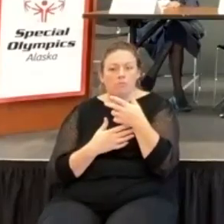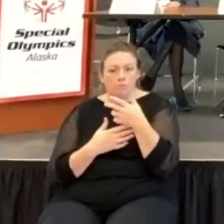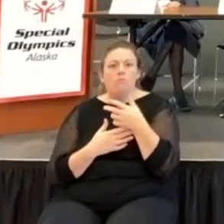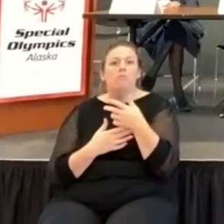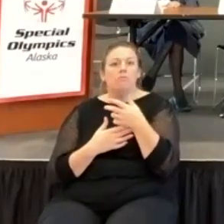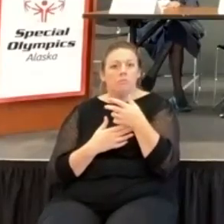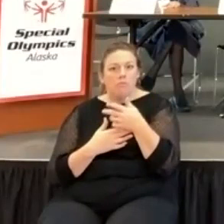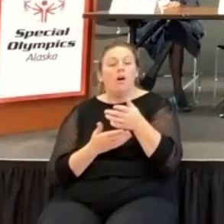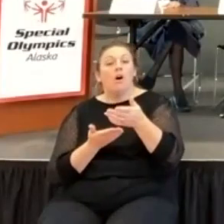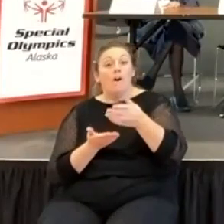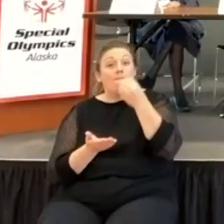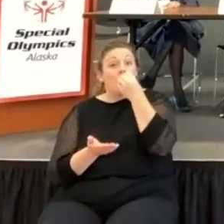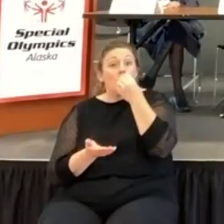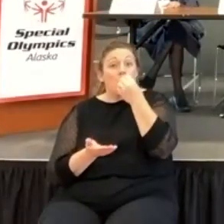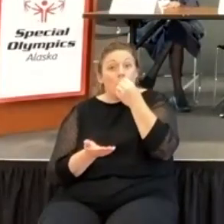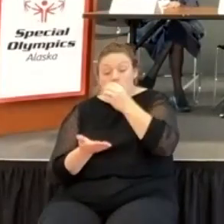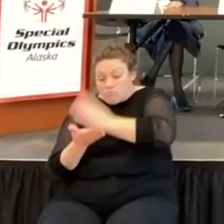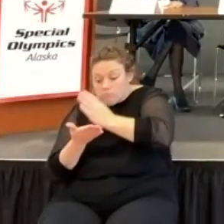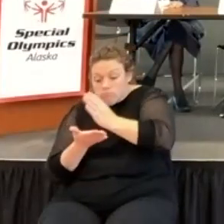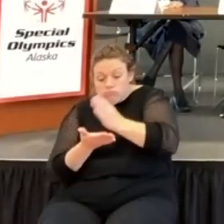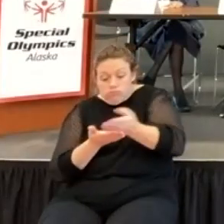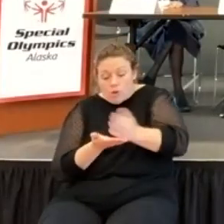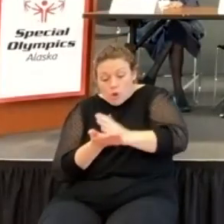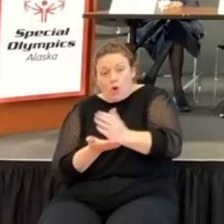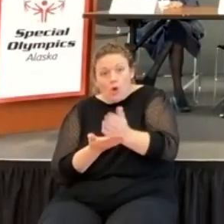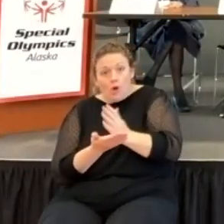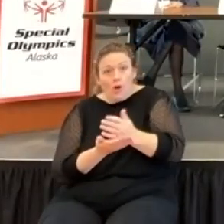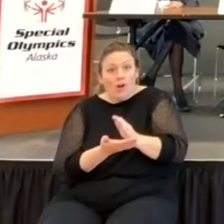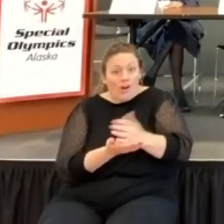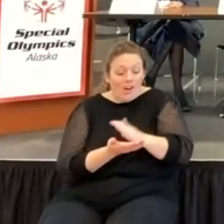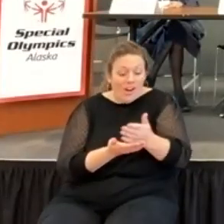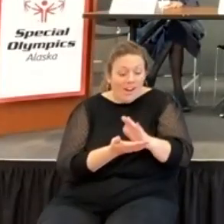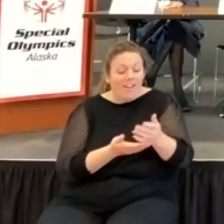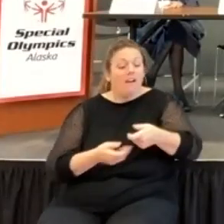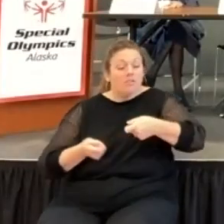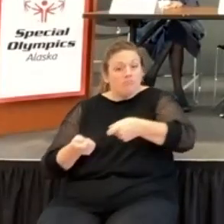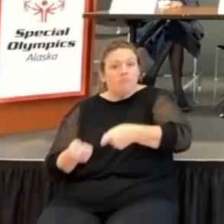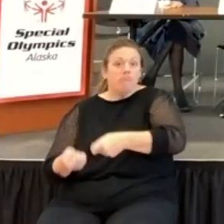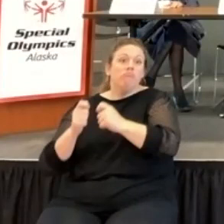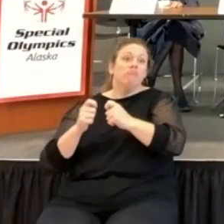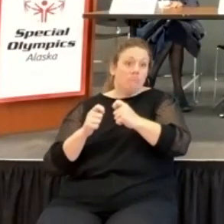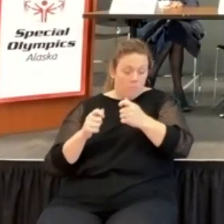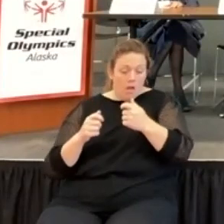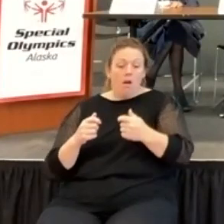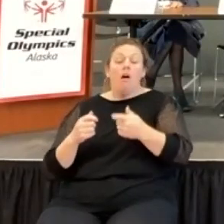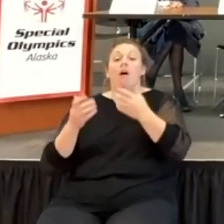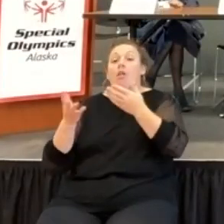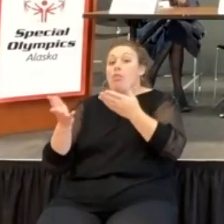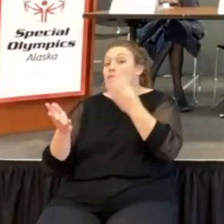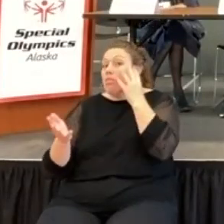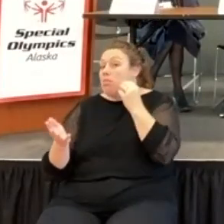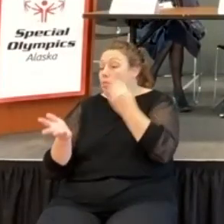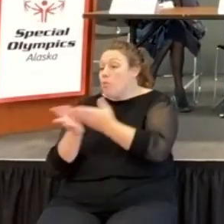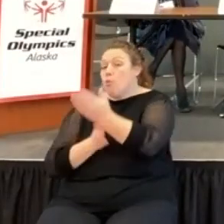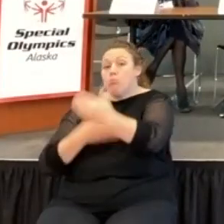cooking it in Linden Center to buy a new house.